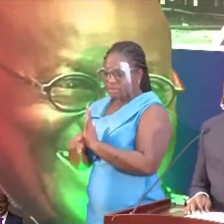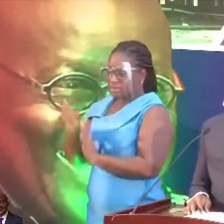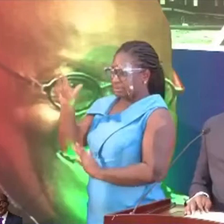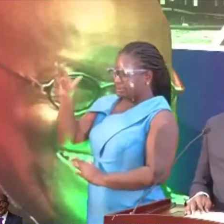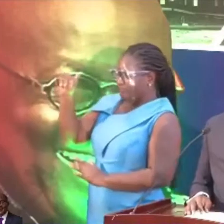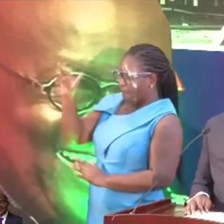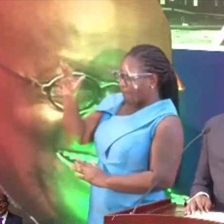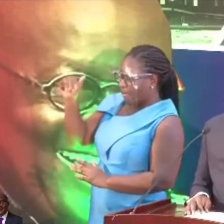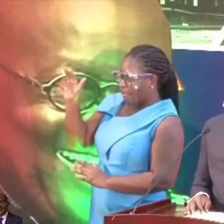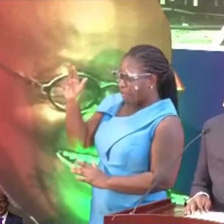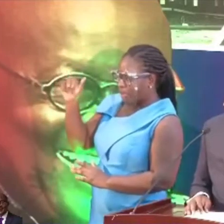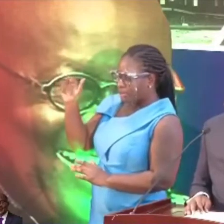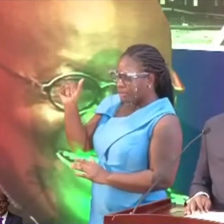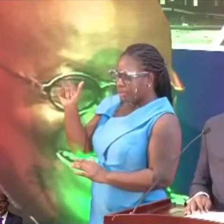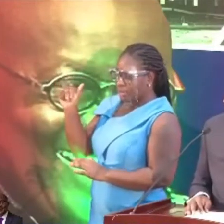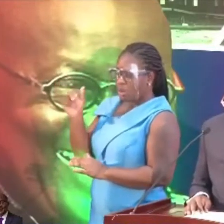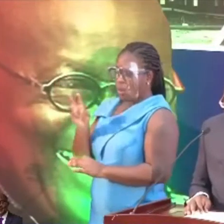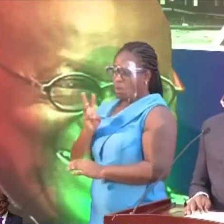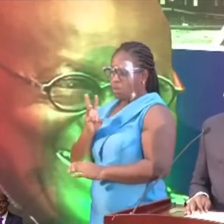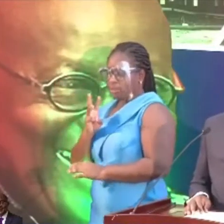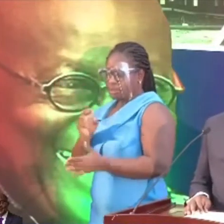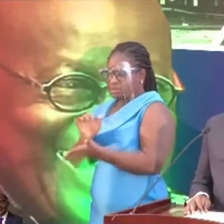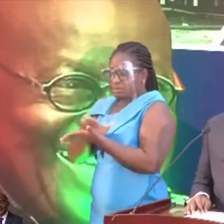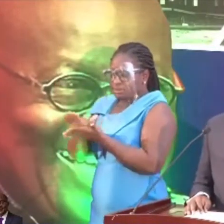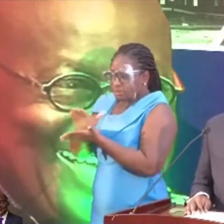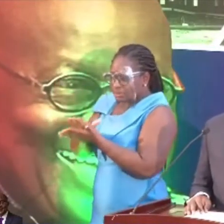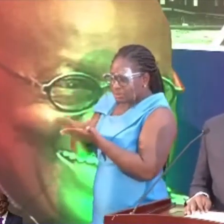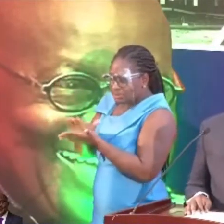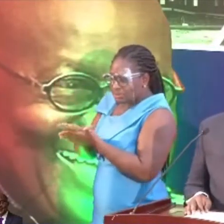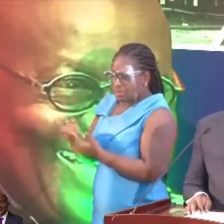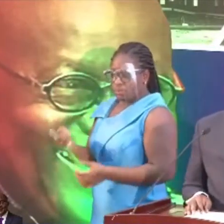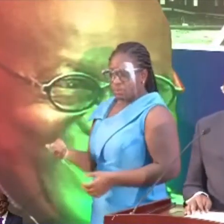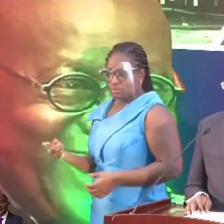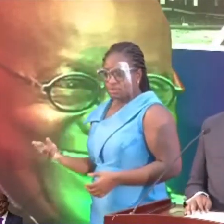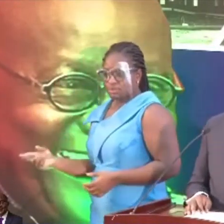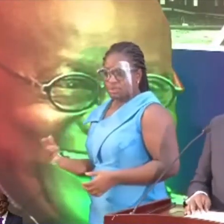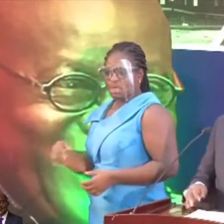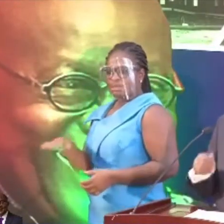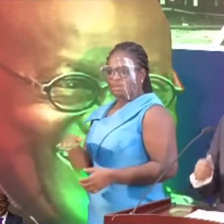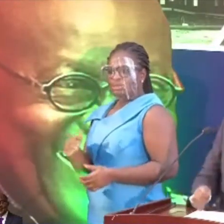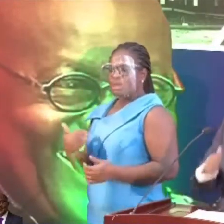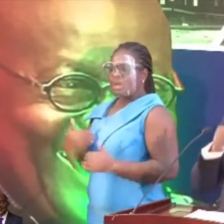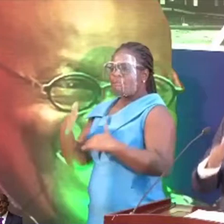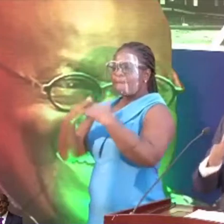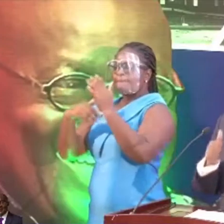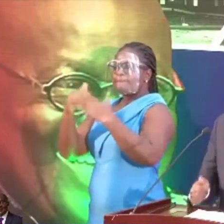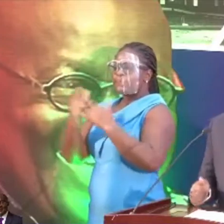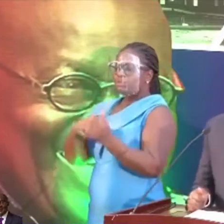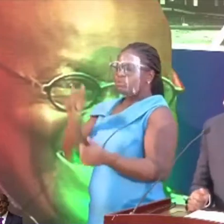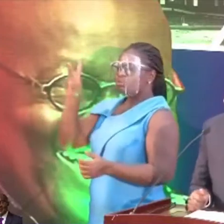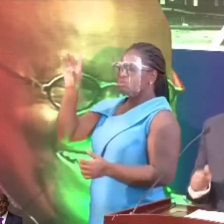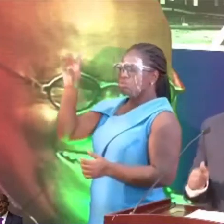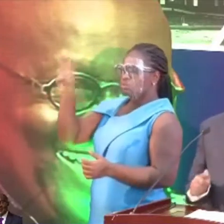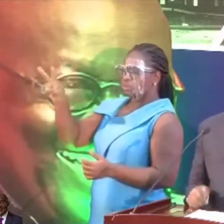Accra Metropolitan Water and Sanitation Project, where under this we have built